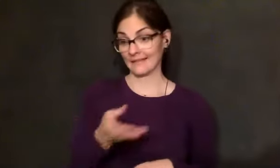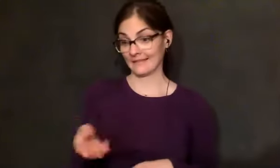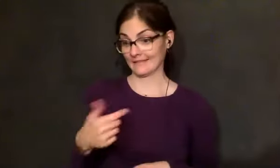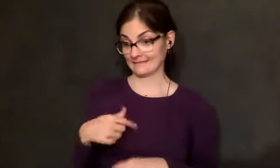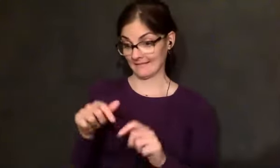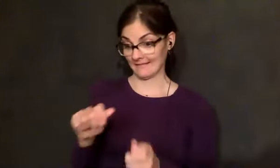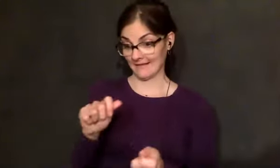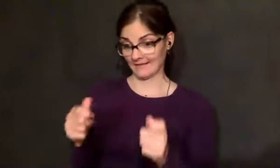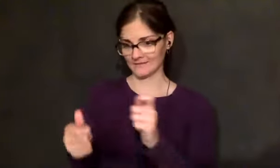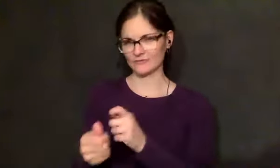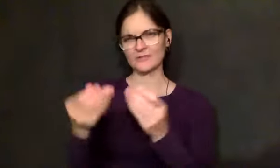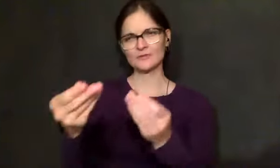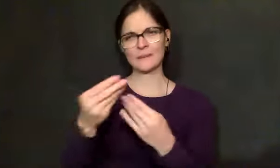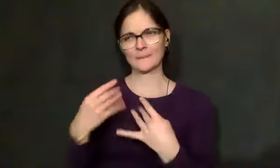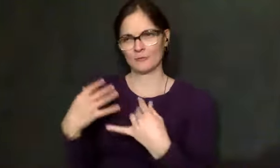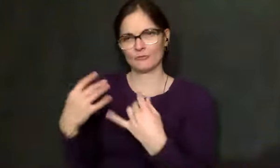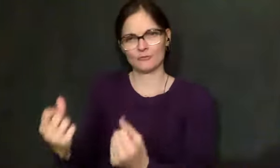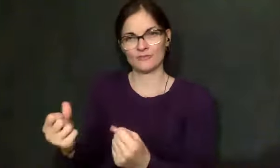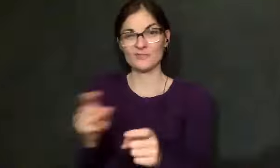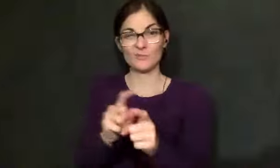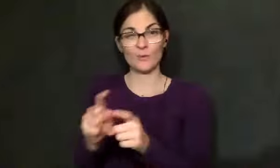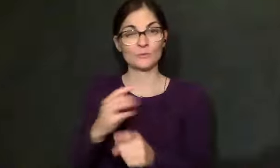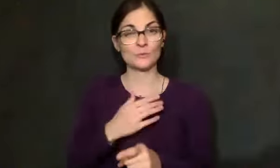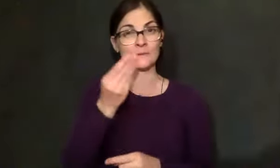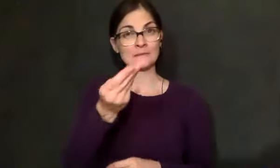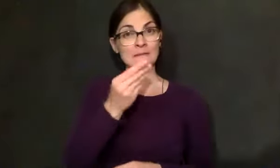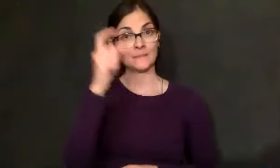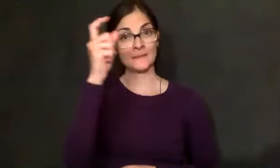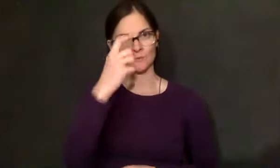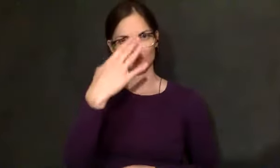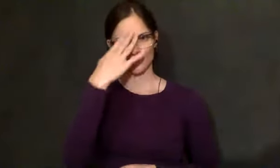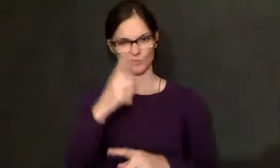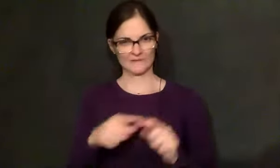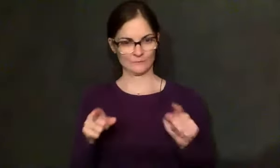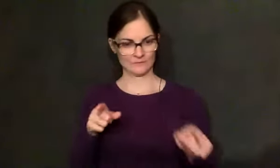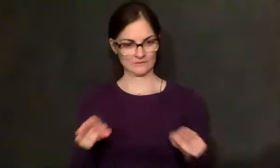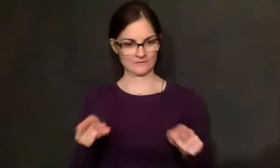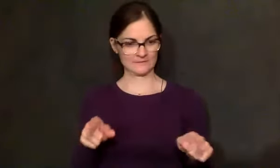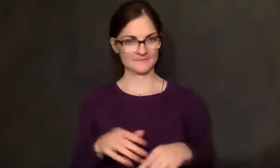I can, and the wisdom to know the difference. Thank you, Phyllis. Thank you.